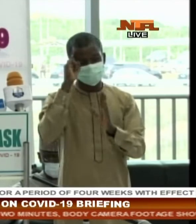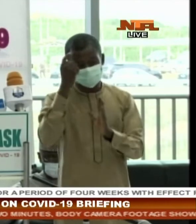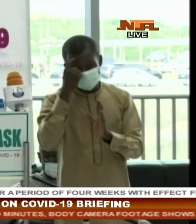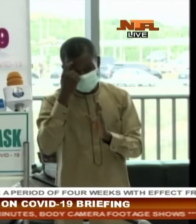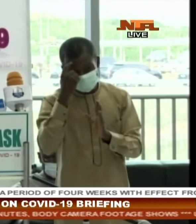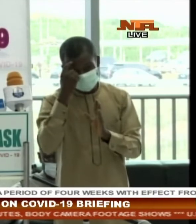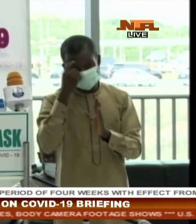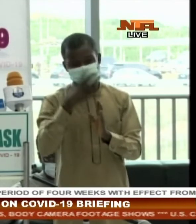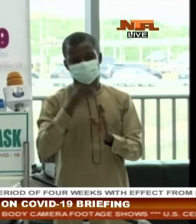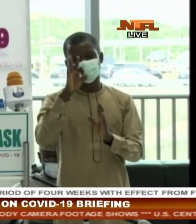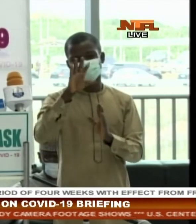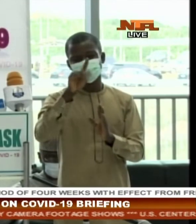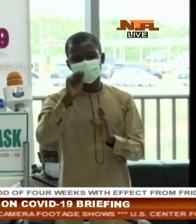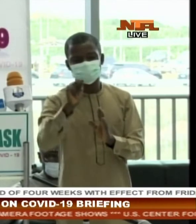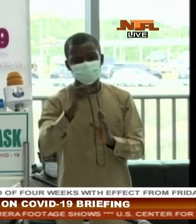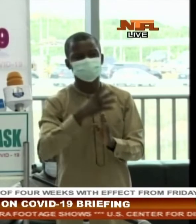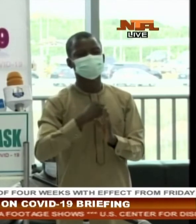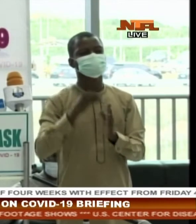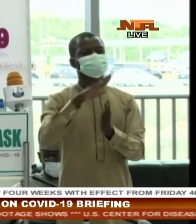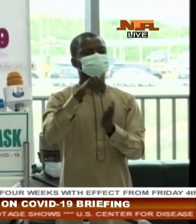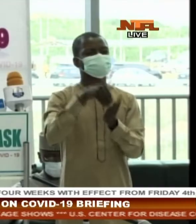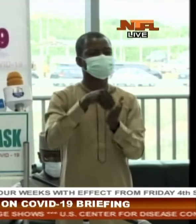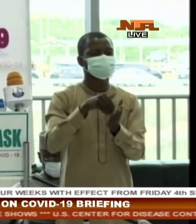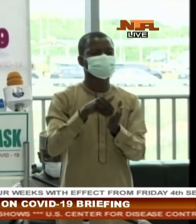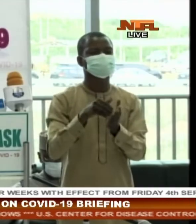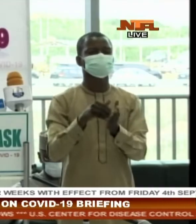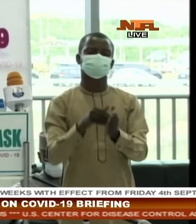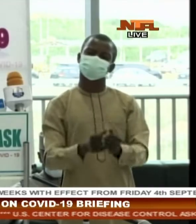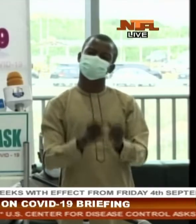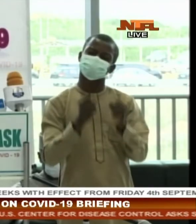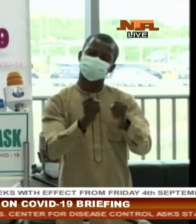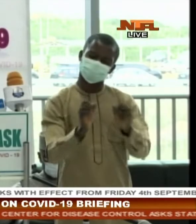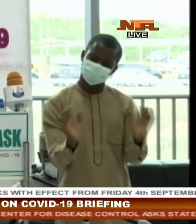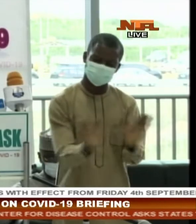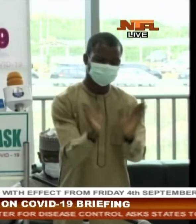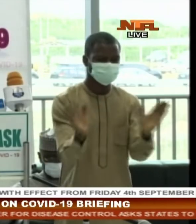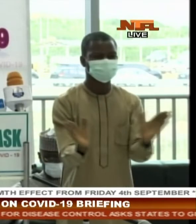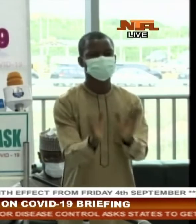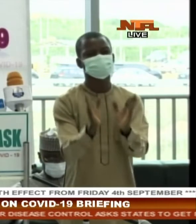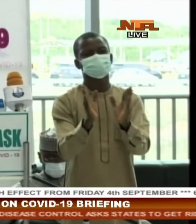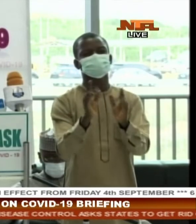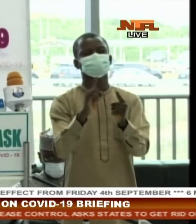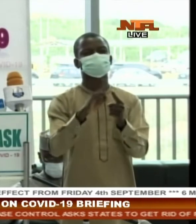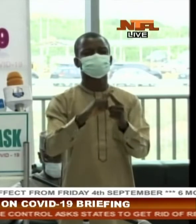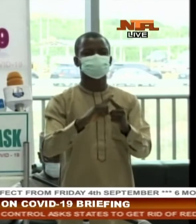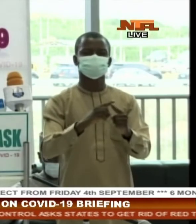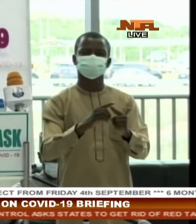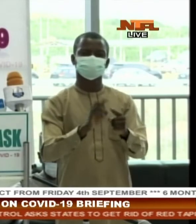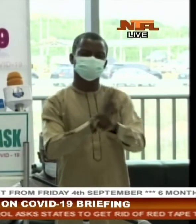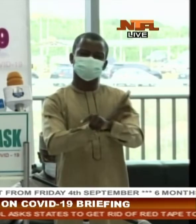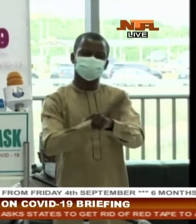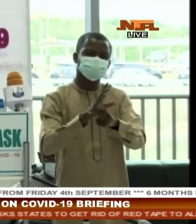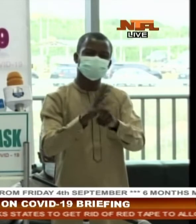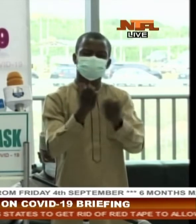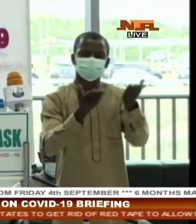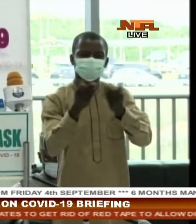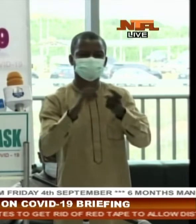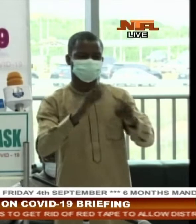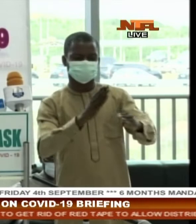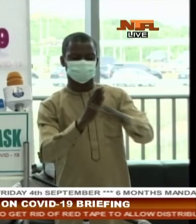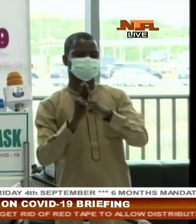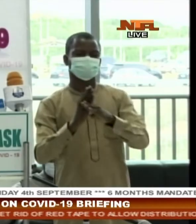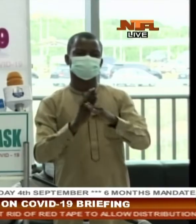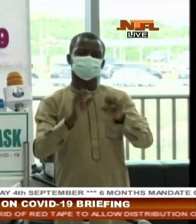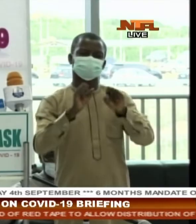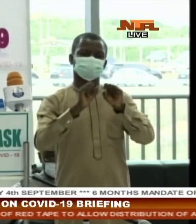And centers are strongly advised to prioritize multiple services to prevent overcrowding and facilitate